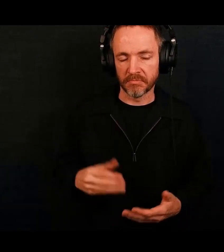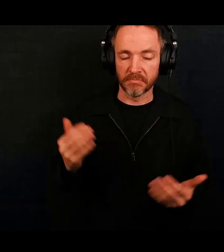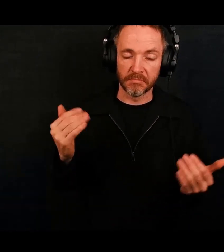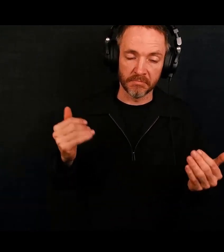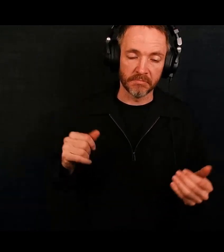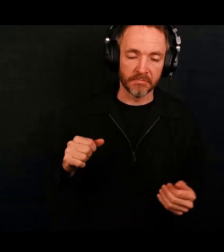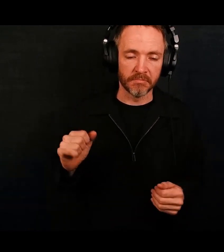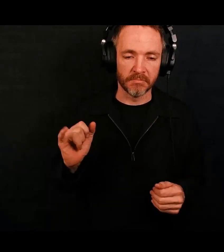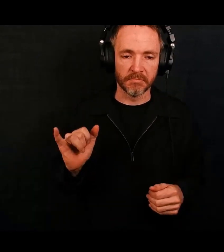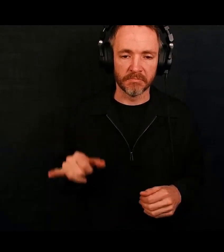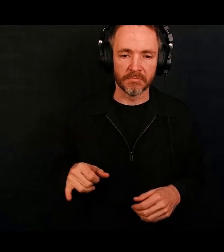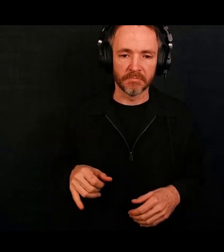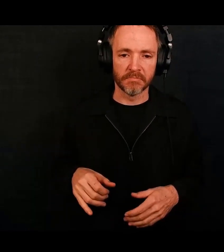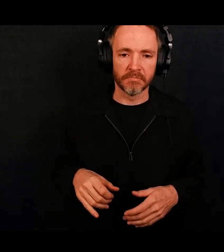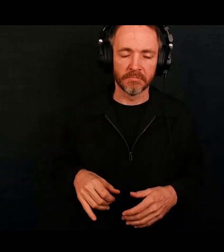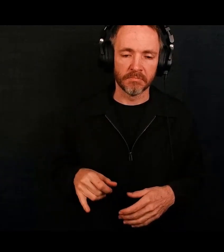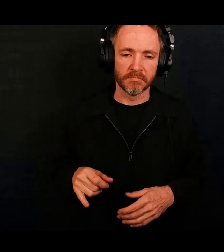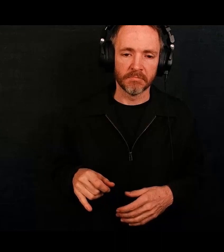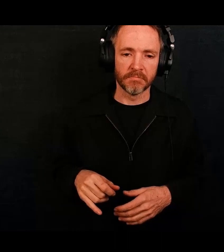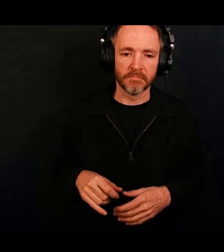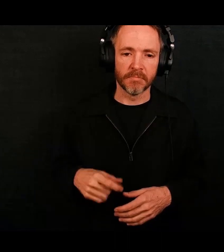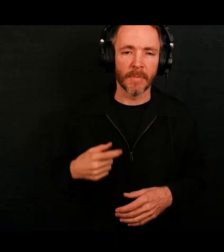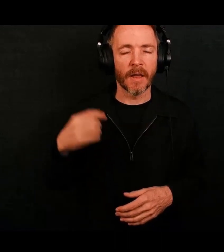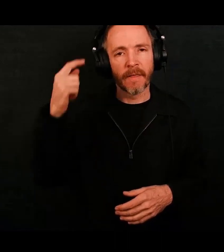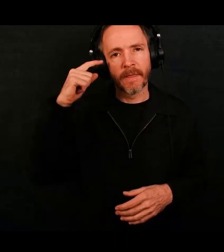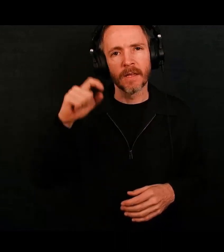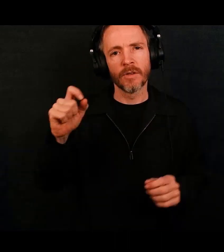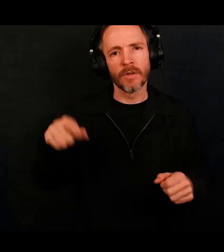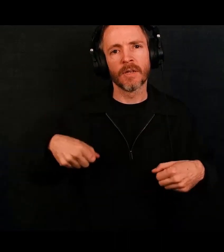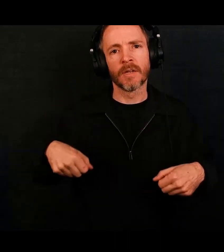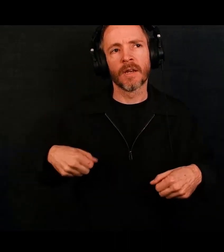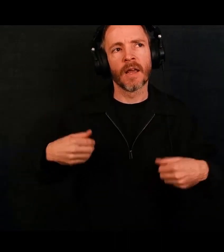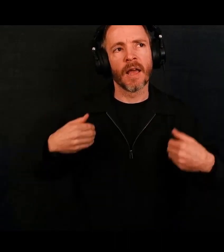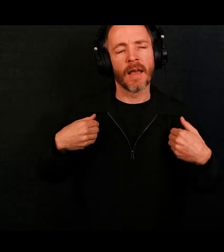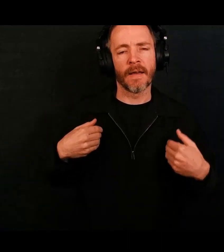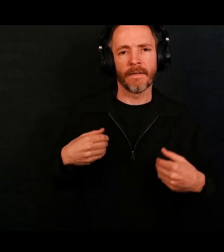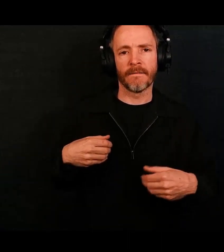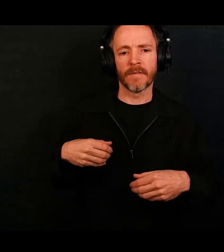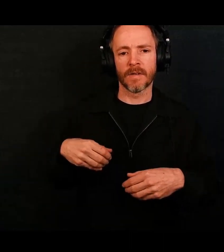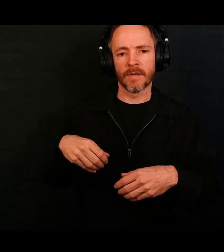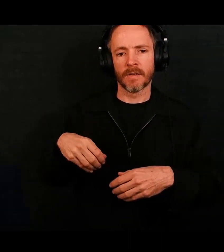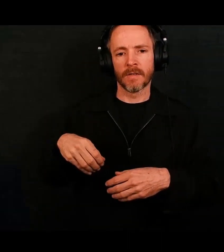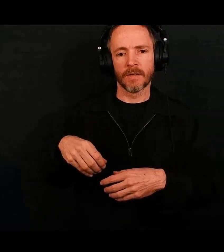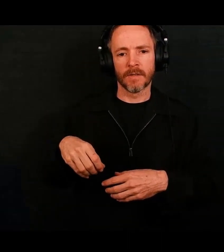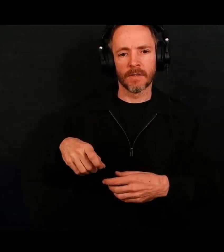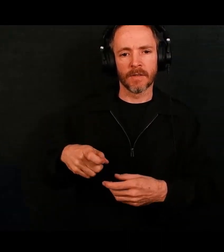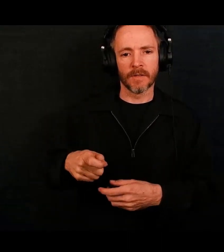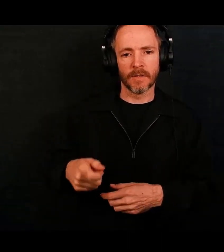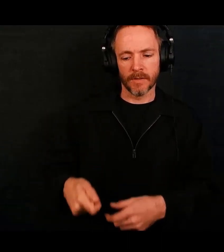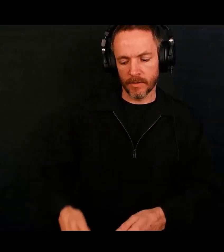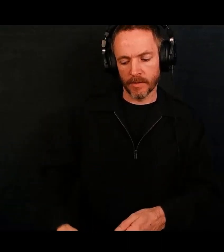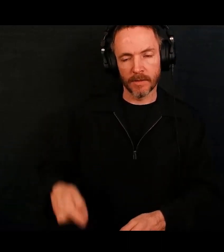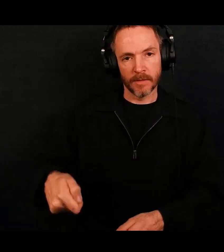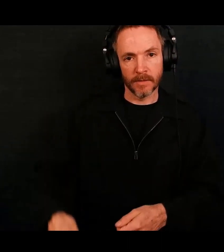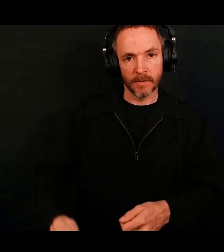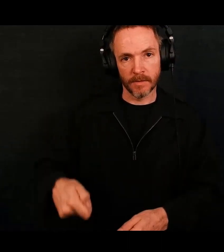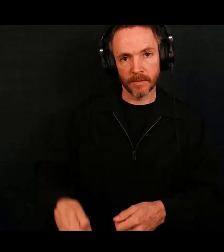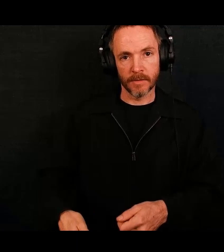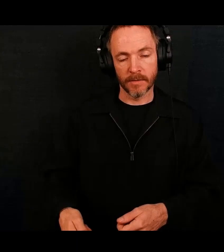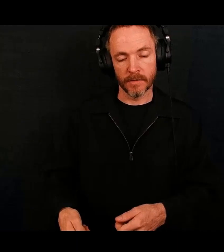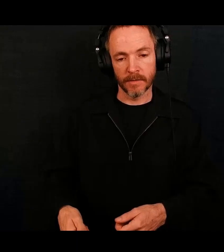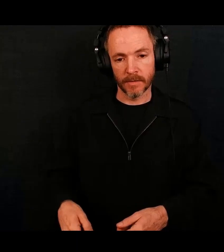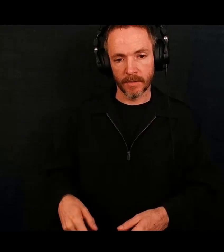So I think you could have a pedal, a switch, a button, a momentary switch, whatever you want to call it down there.